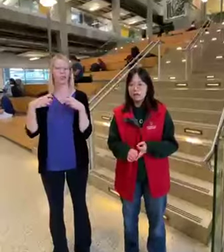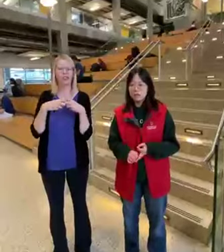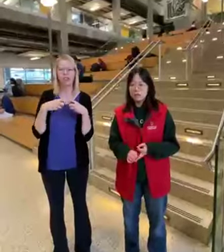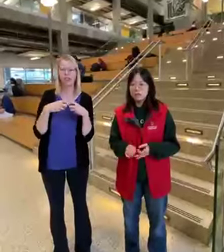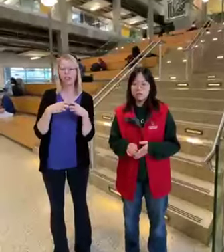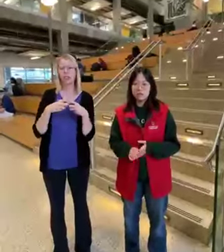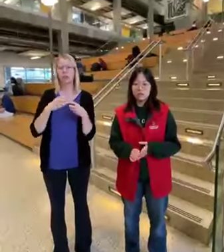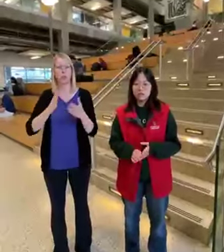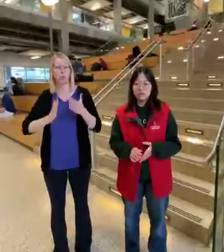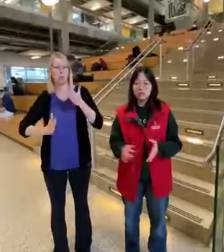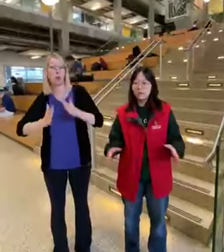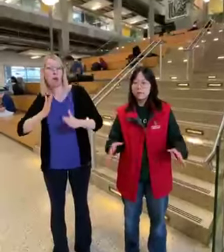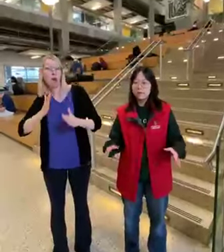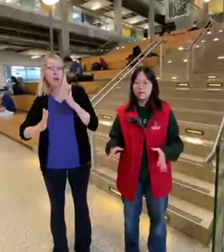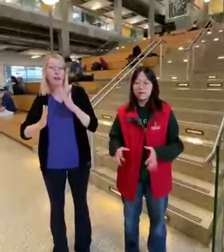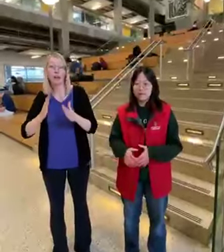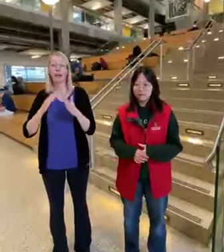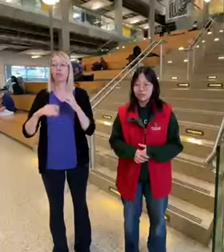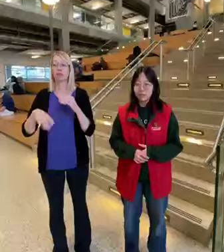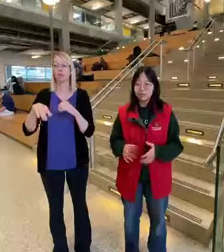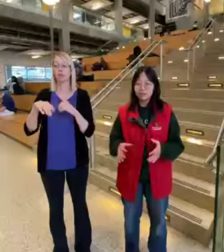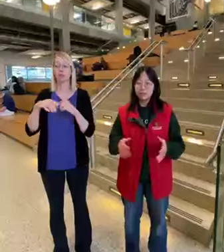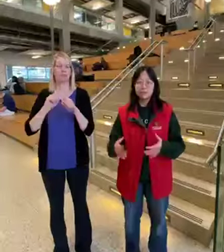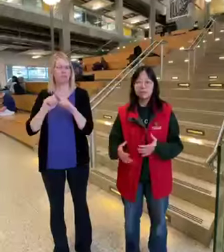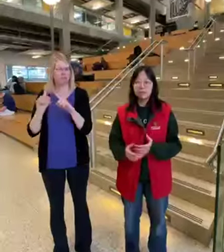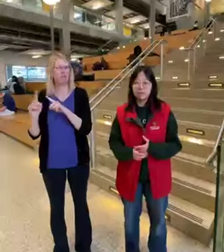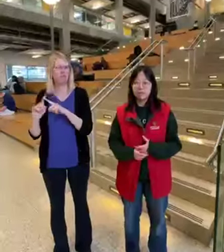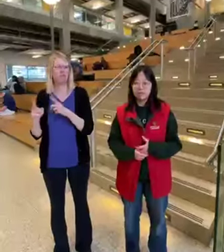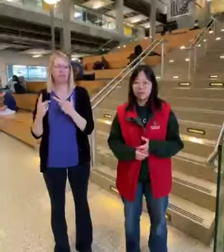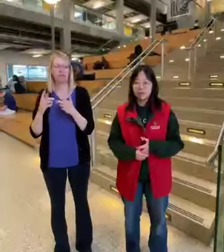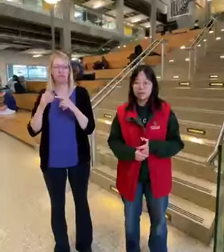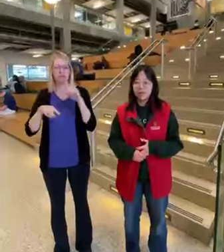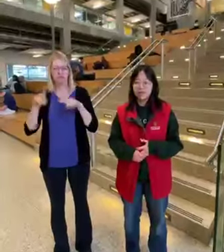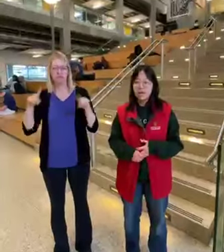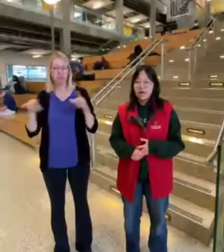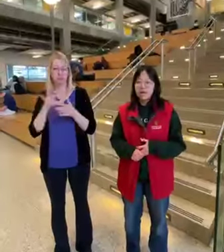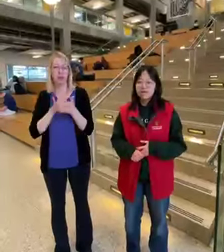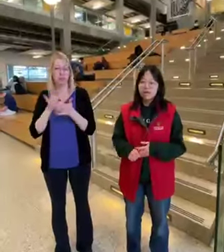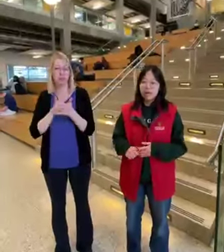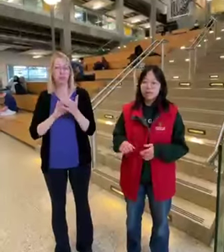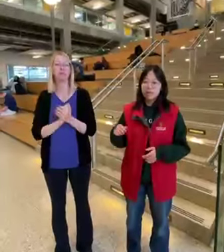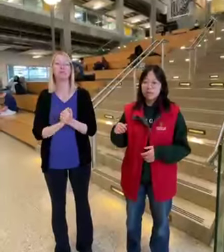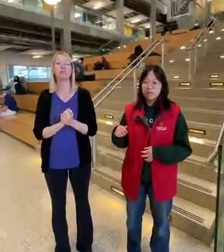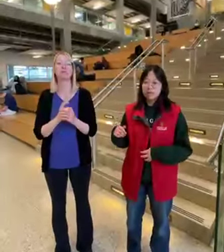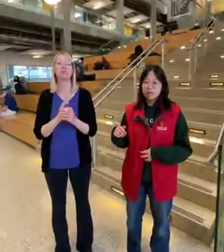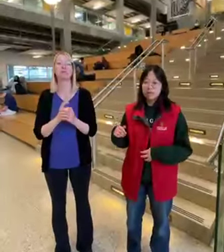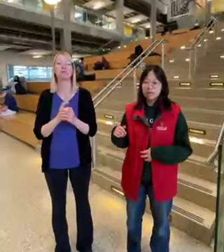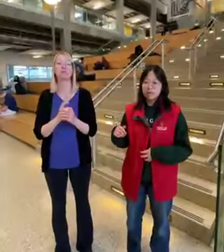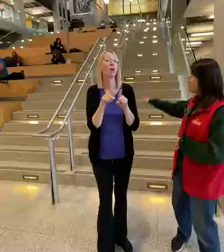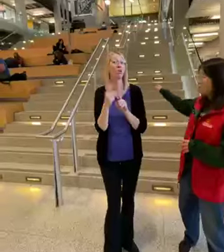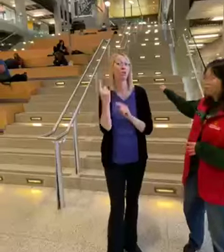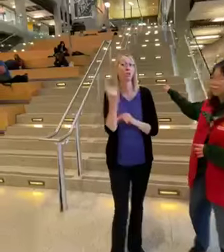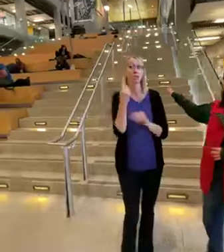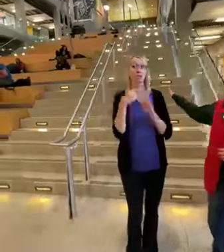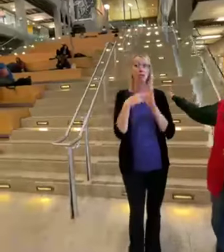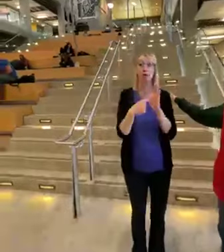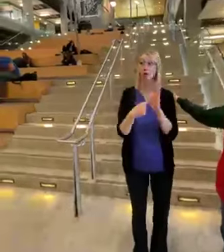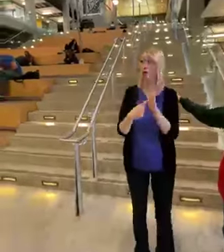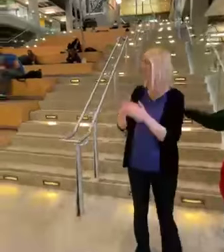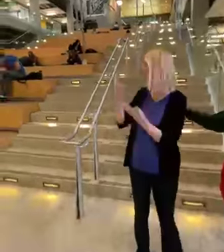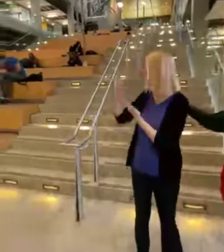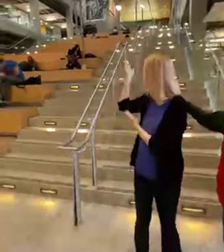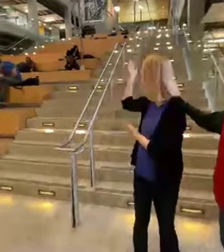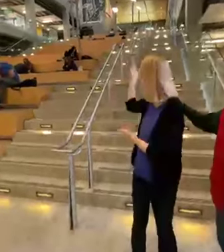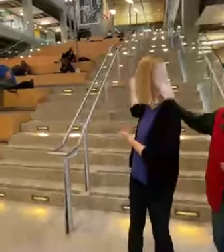robotics, geology, and archaeology. So it's a bit more of a mix, a bit more of a diverse mix that we have. And then up on there's a huge, really